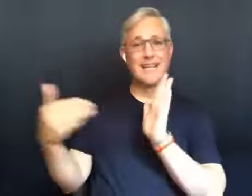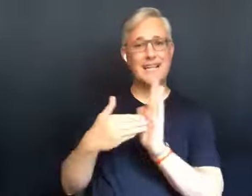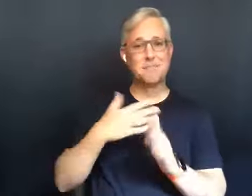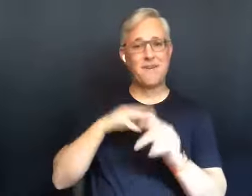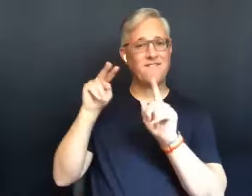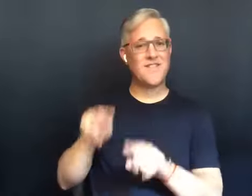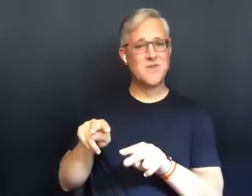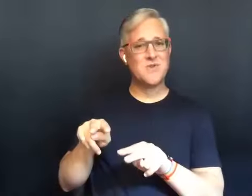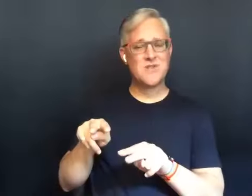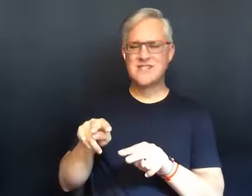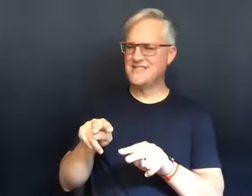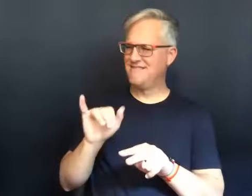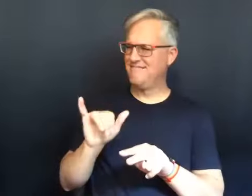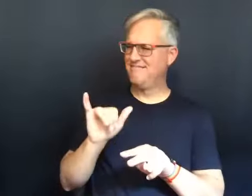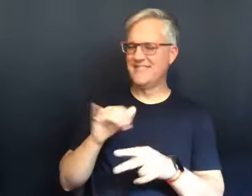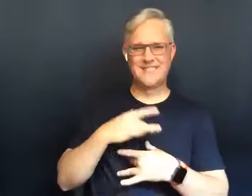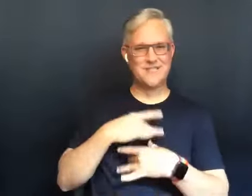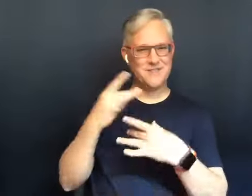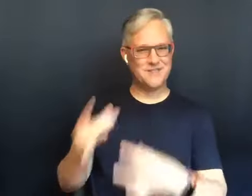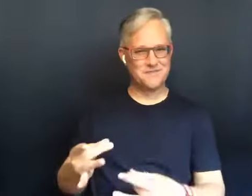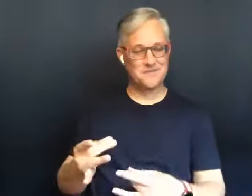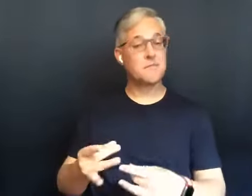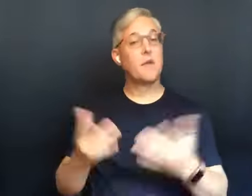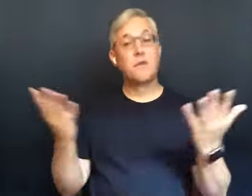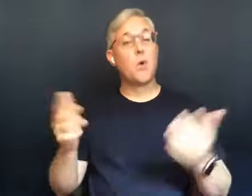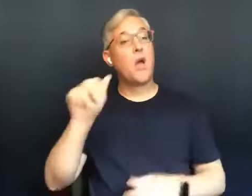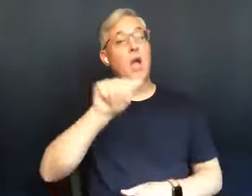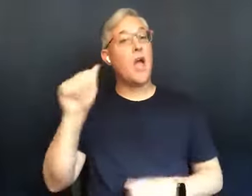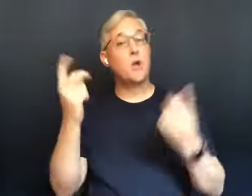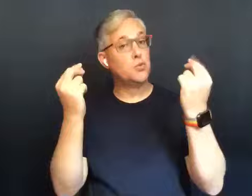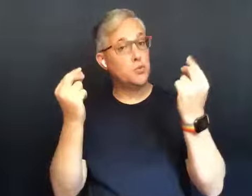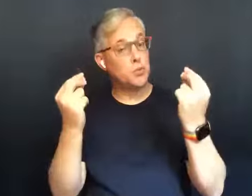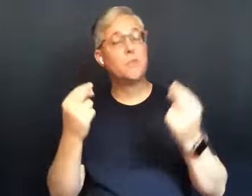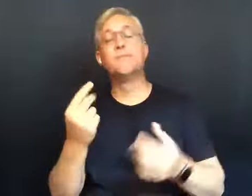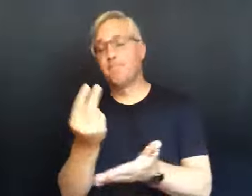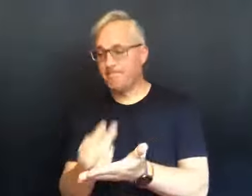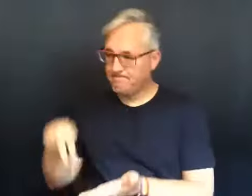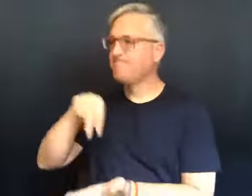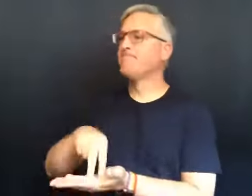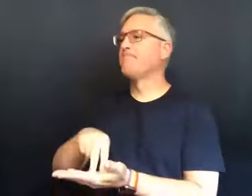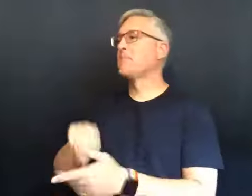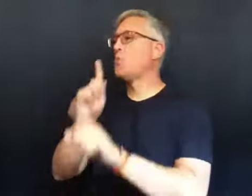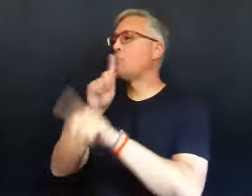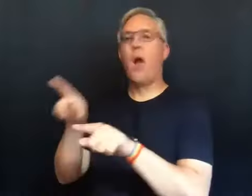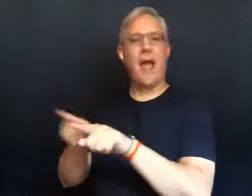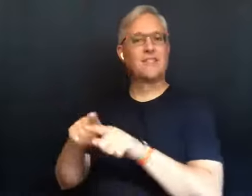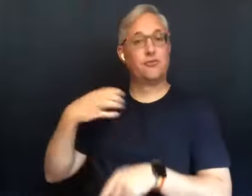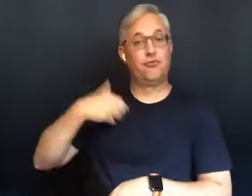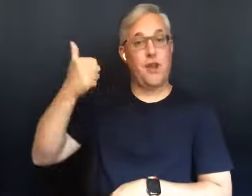committee was 7-2 against my way of thinking. And that's a very interesting thing to do. But what we do in Alcoholics Anonymous